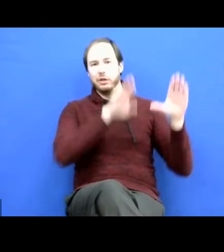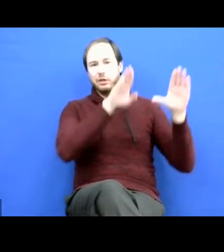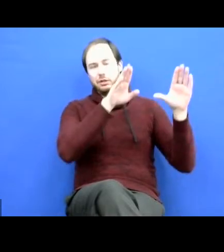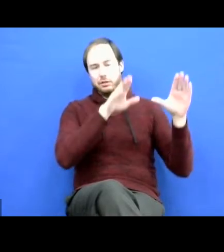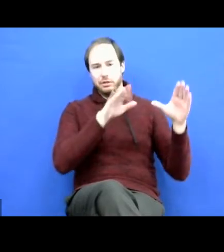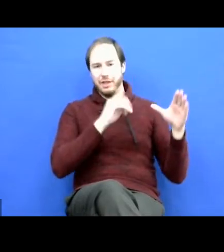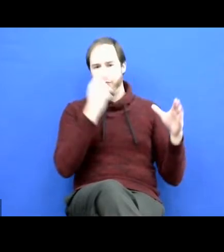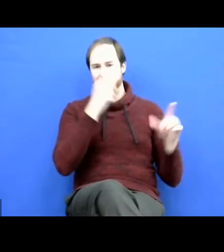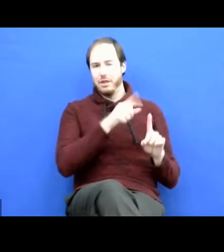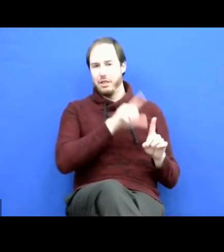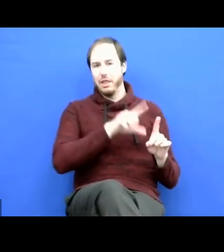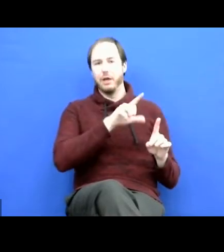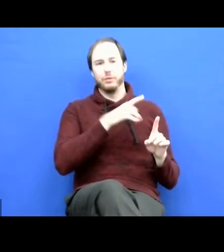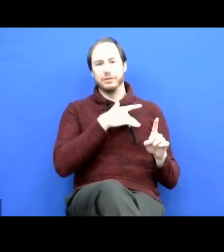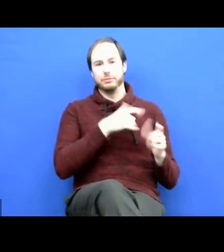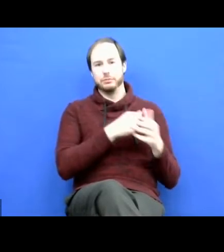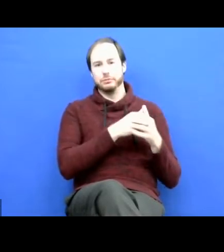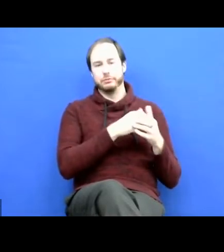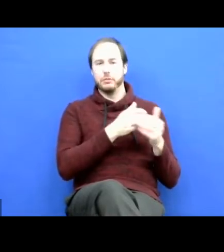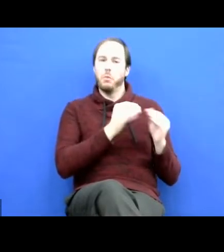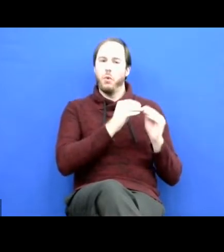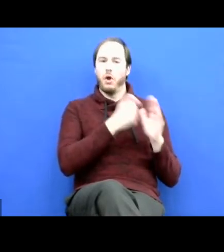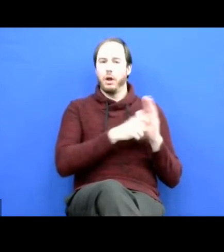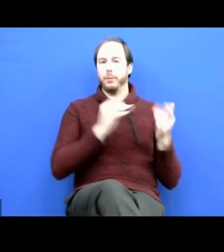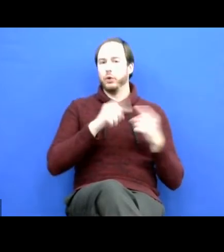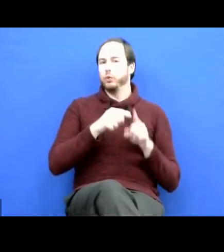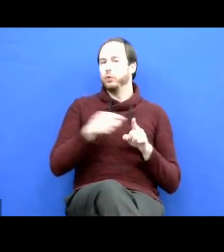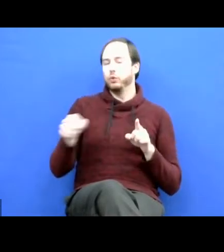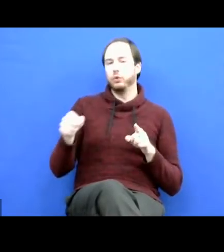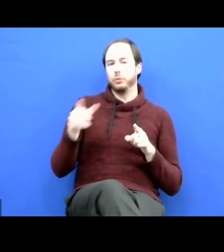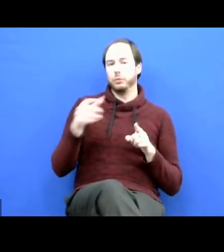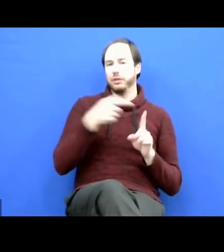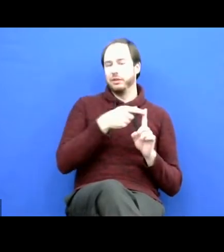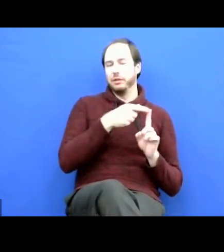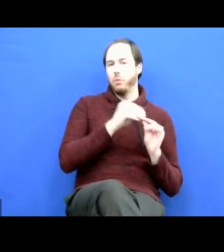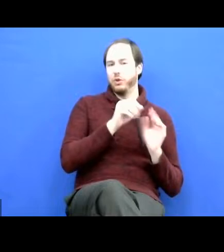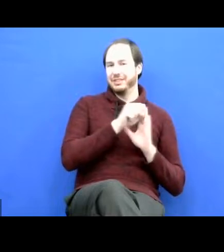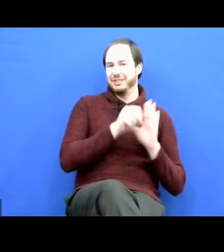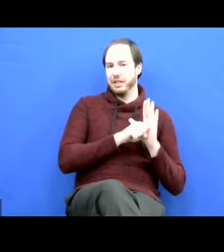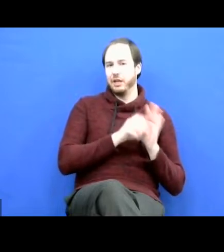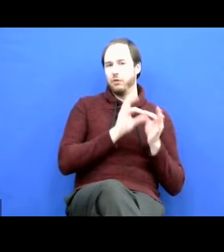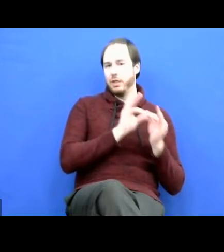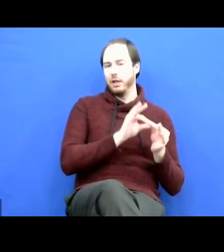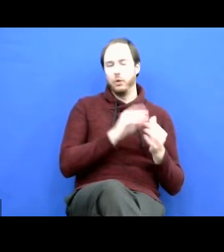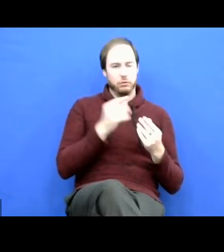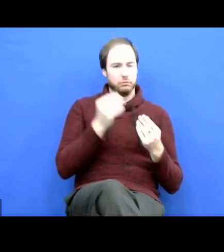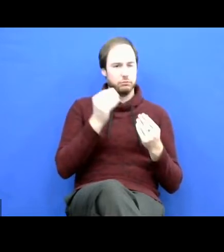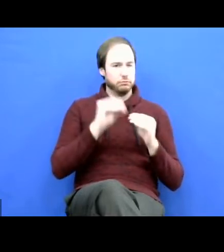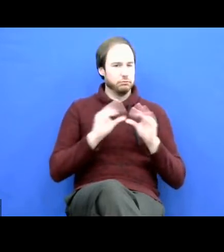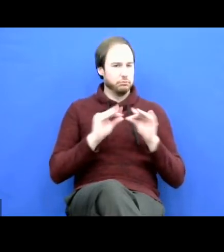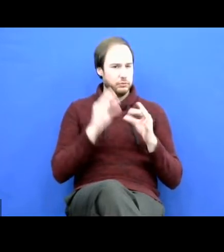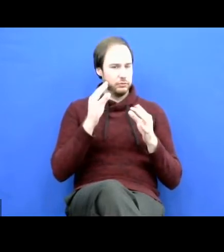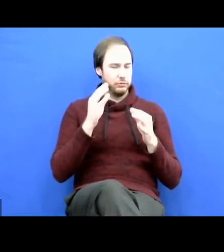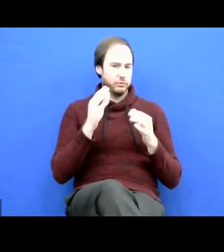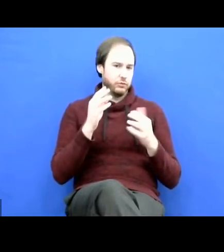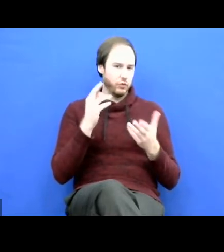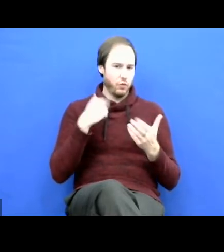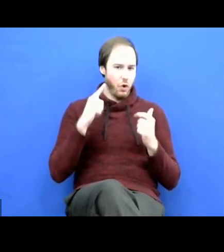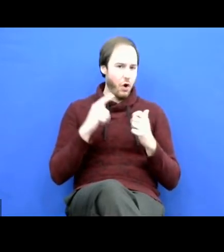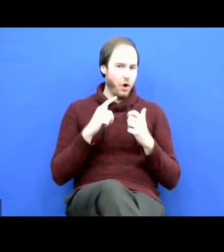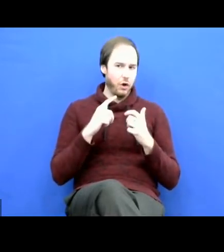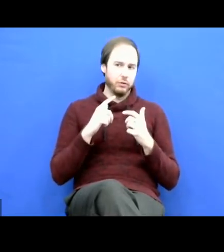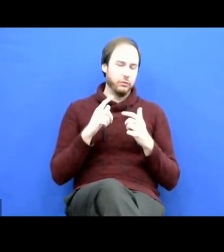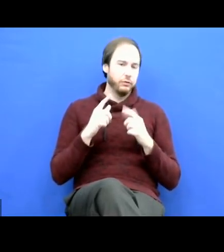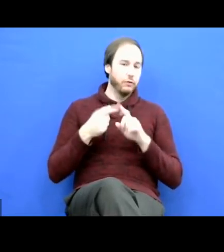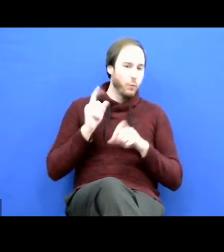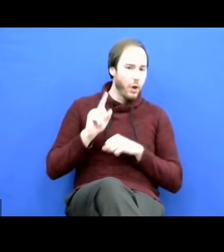balloon a bit more than some of the other ones. So just wanted to let people understand where all this is coming from